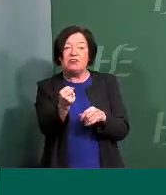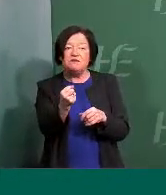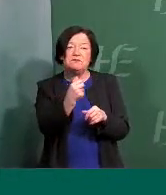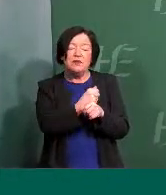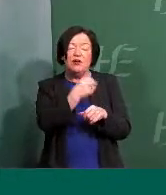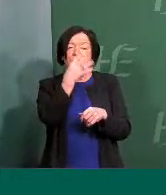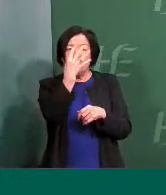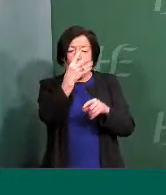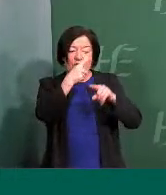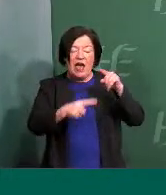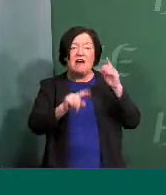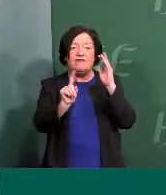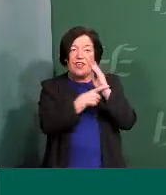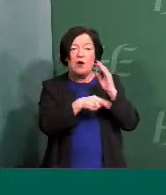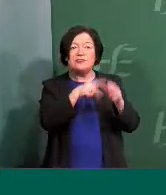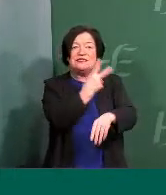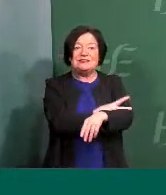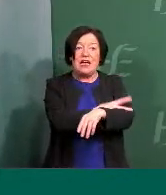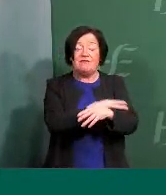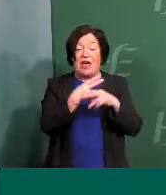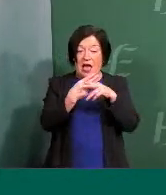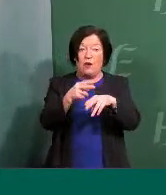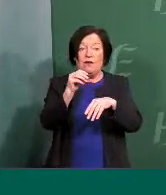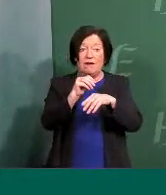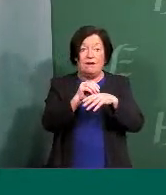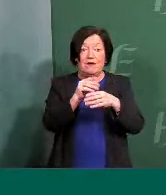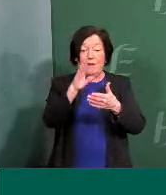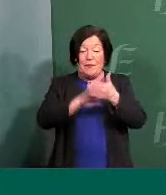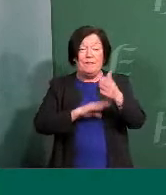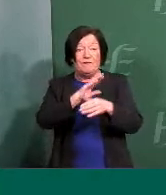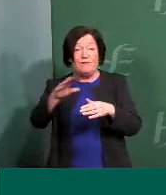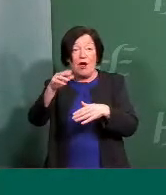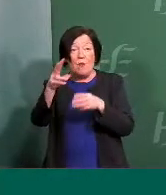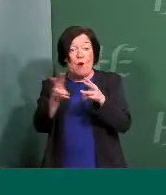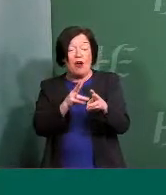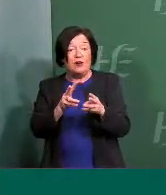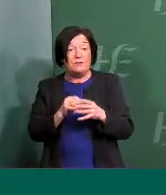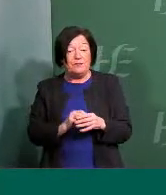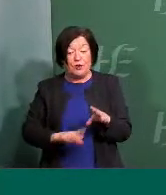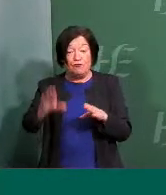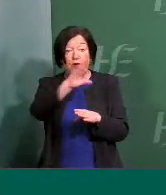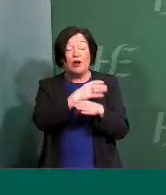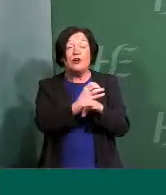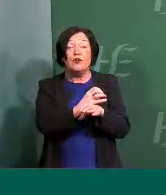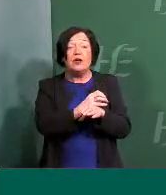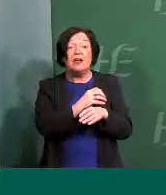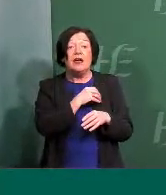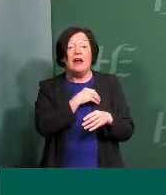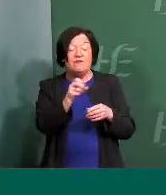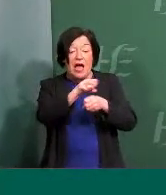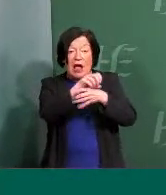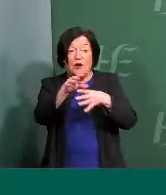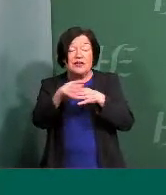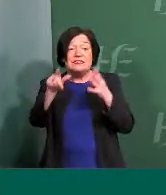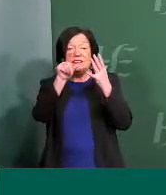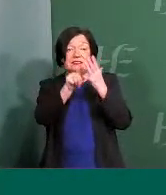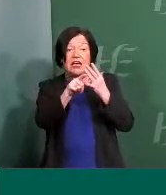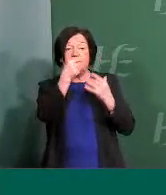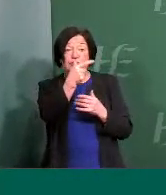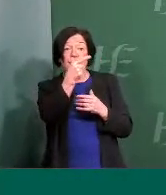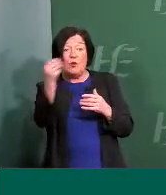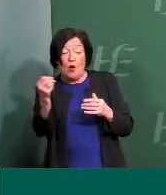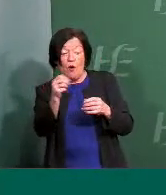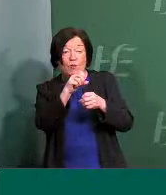about 4,500 staff out on absence across the country. In terms of our outbreaks, we have 720